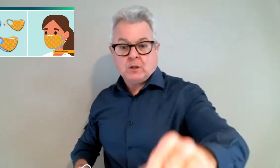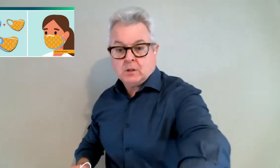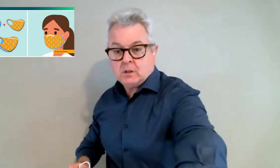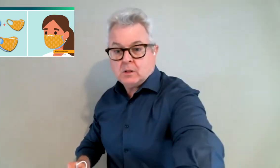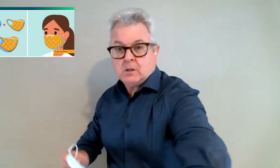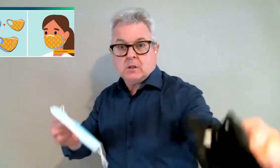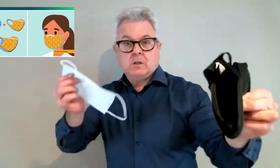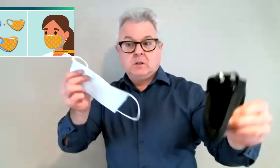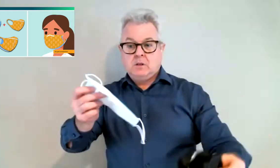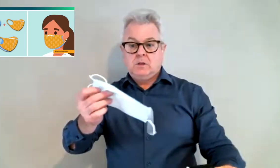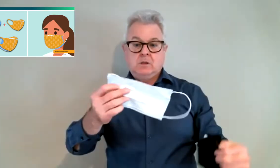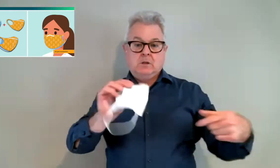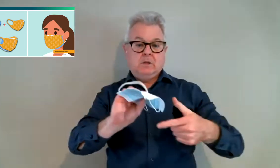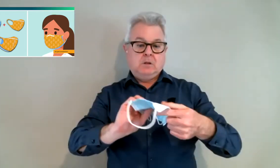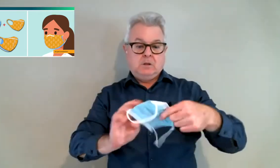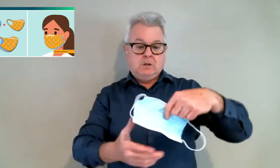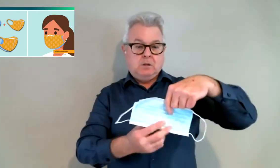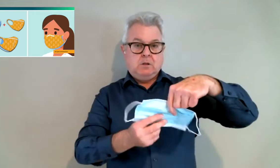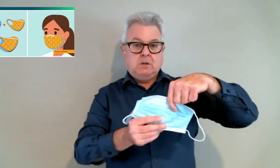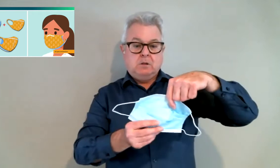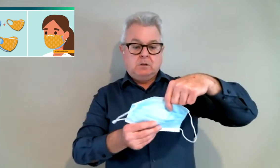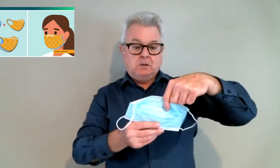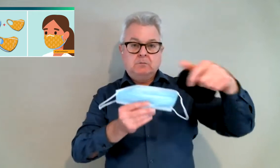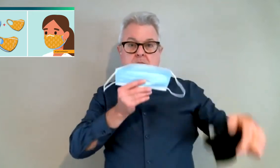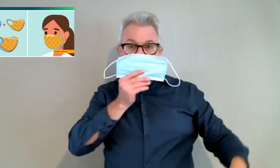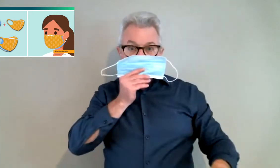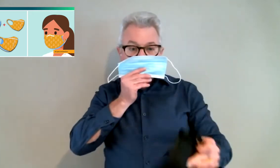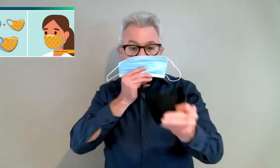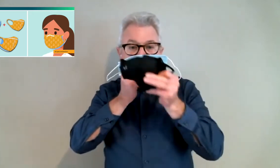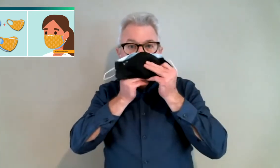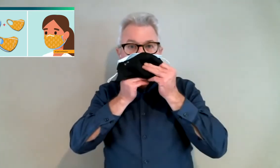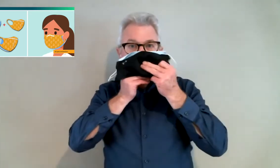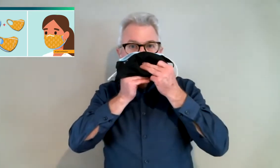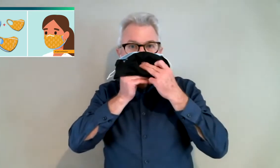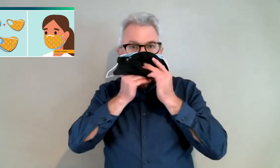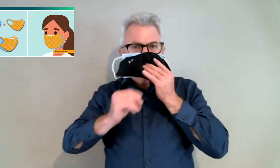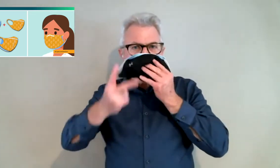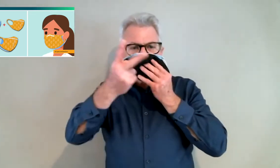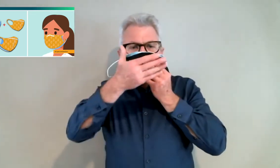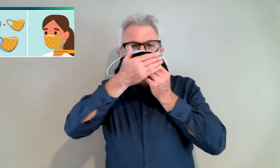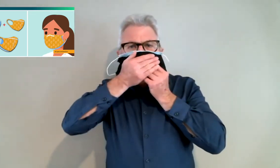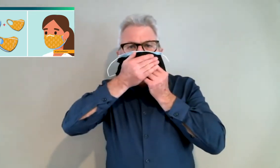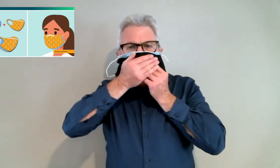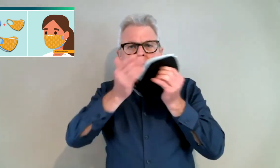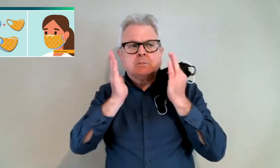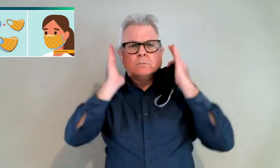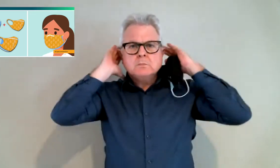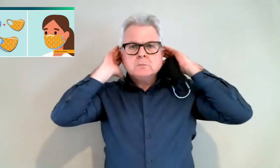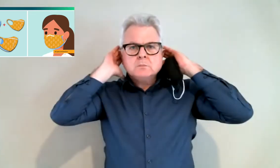and a cloth mask. So in other words, you can have 2 disposable masks or a cloth mask over a